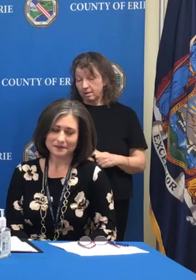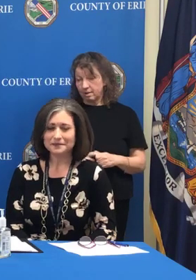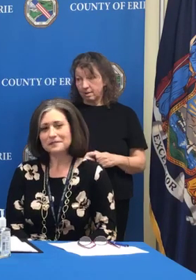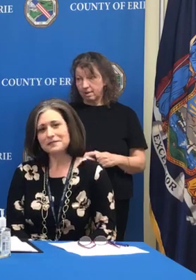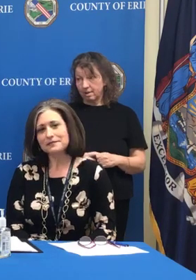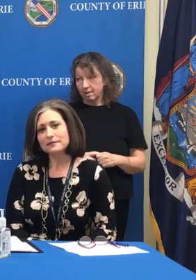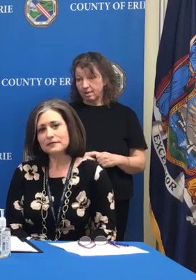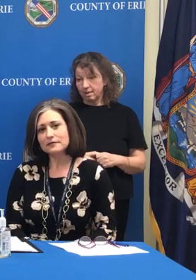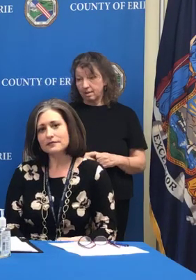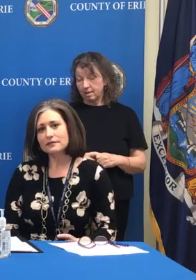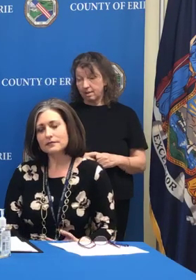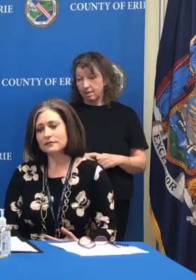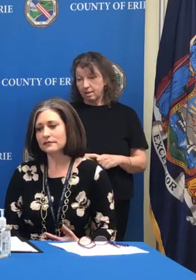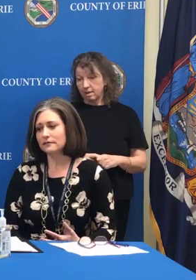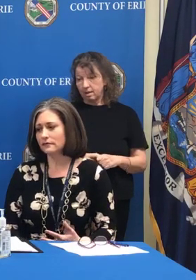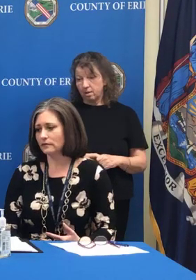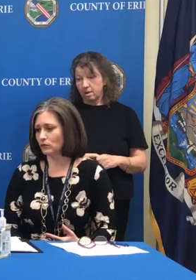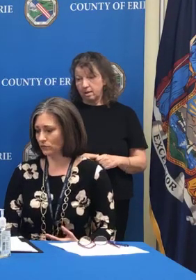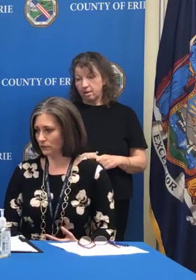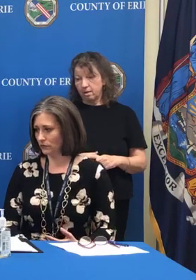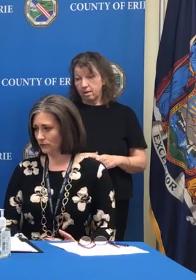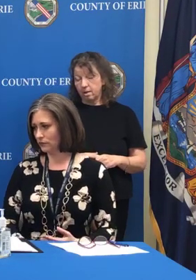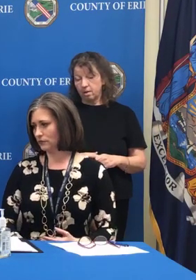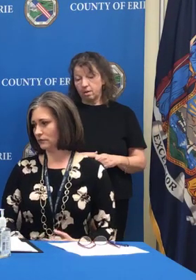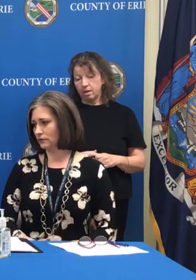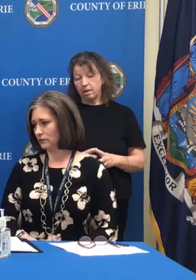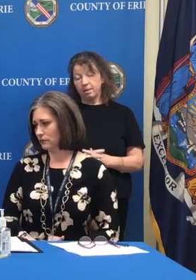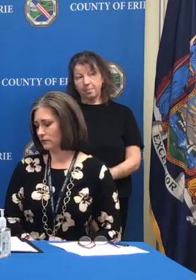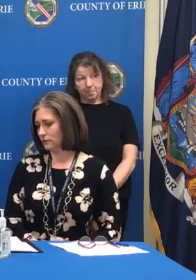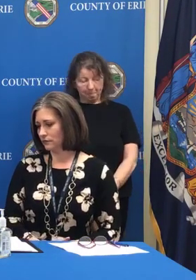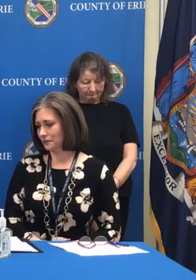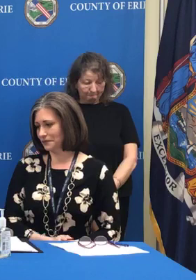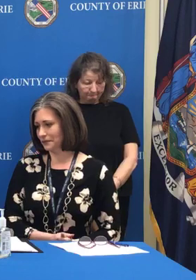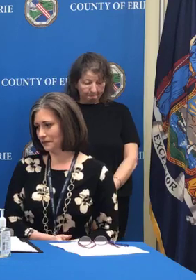questions? Are